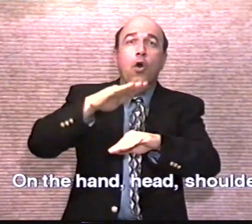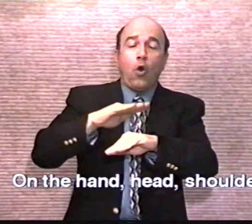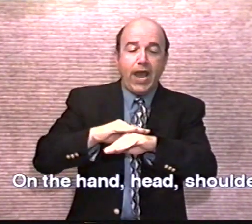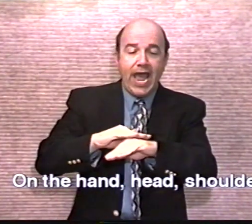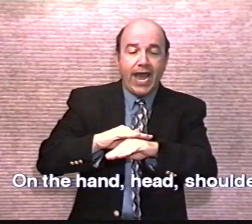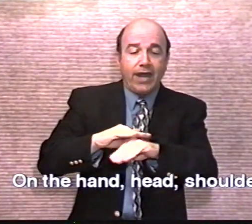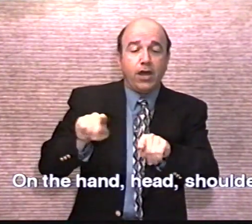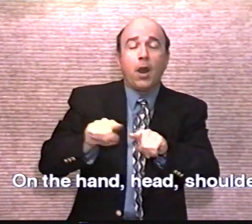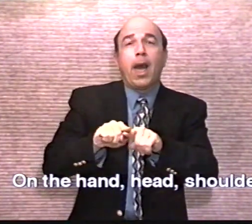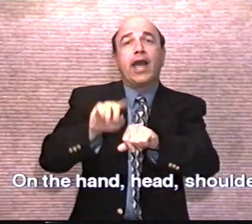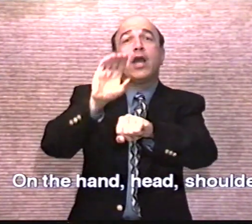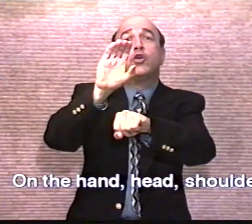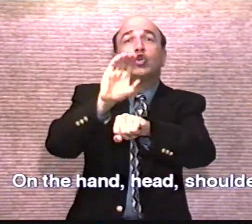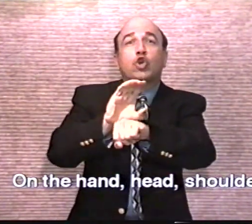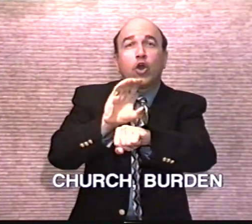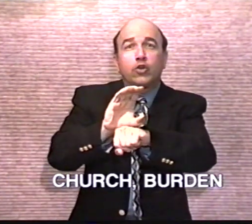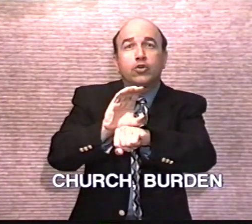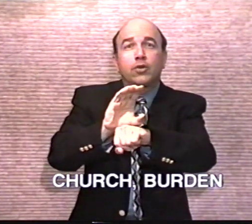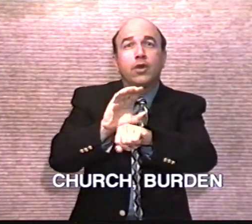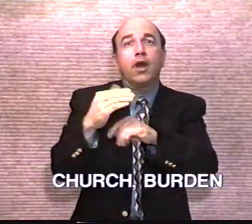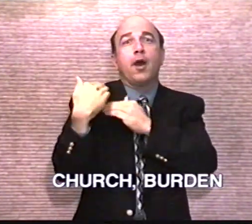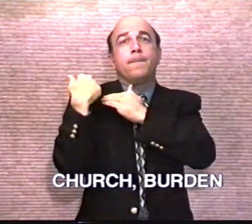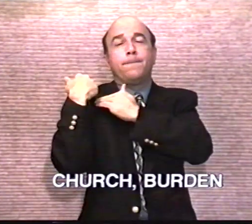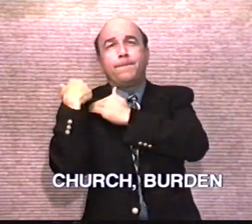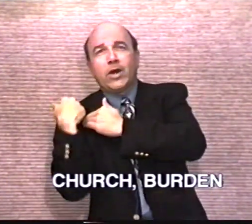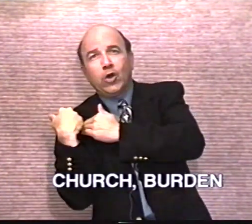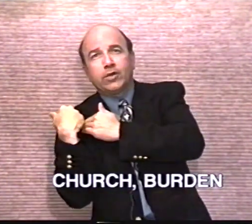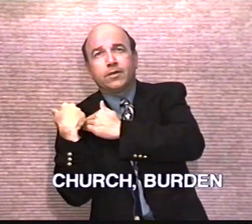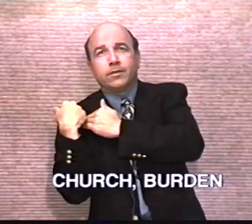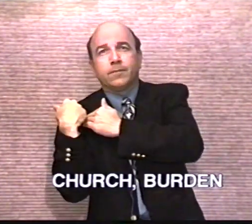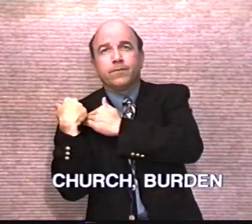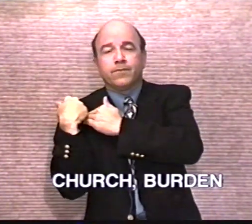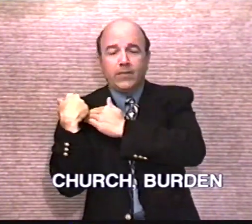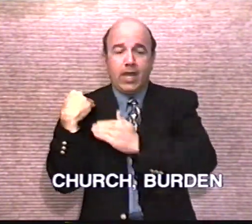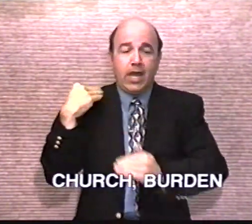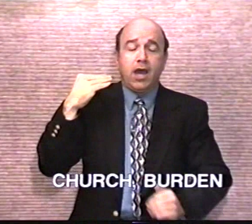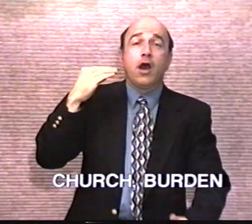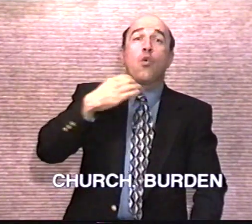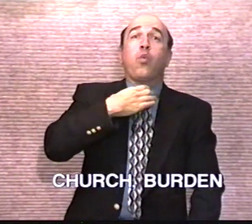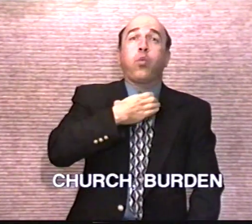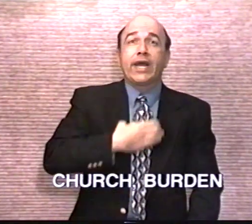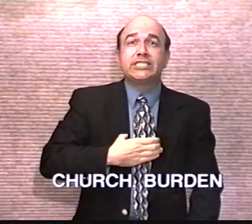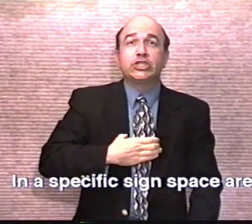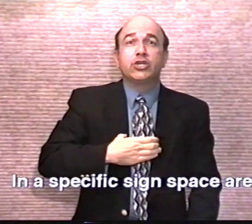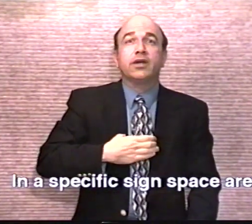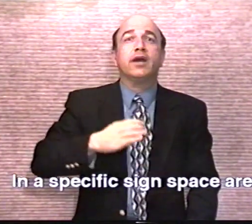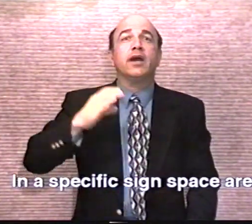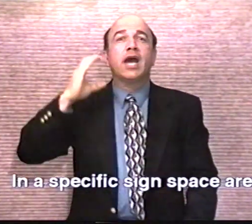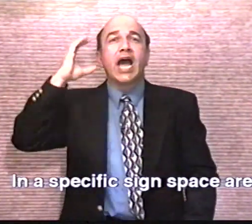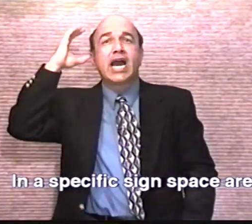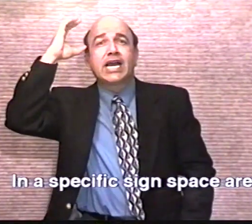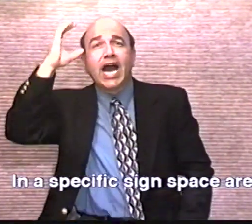or hand, like church, burden. Wish,